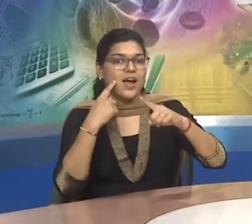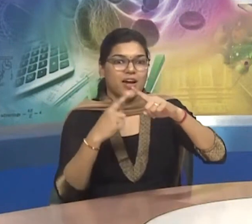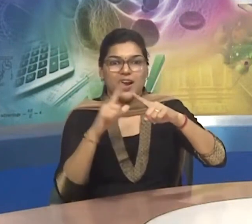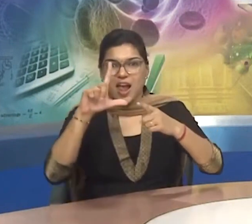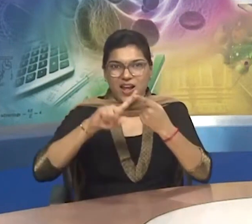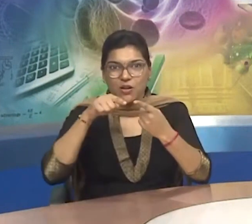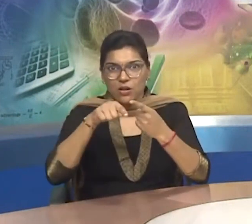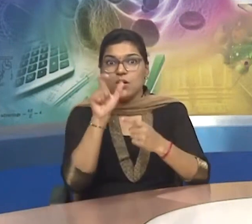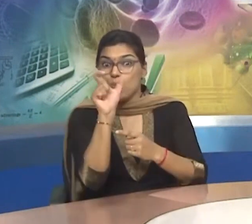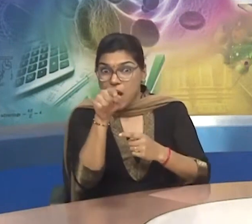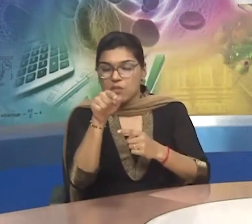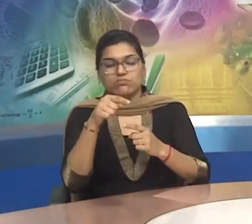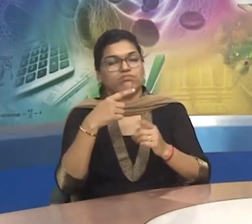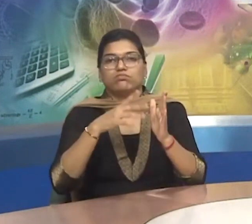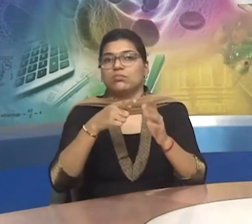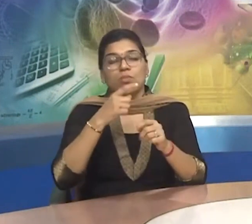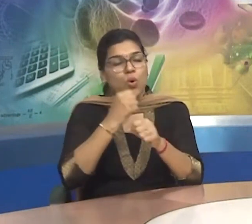So the meaning of the title,